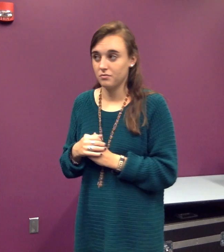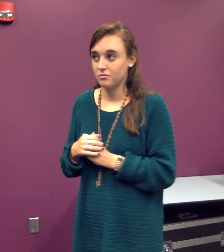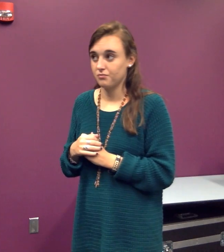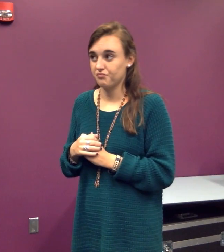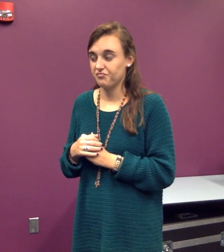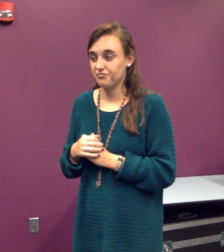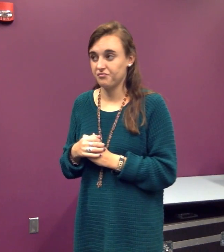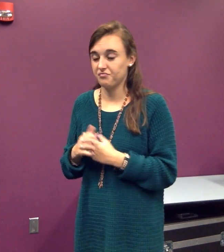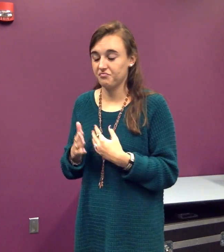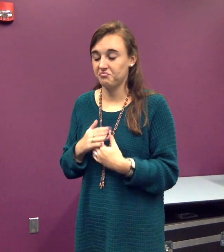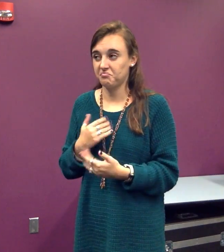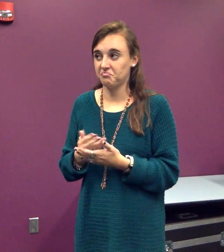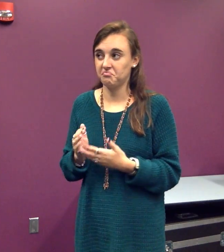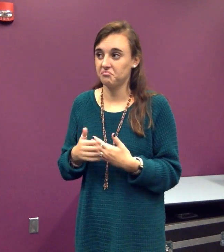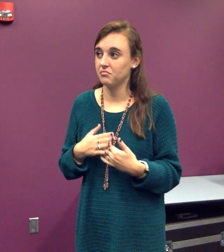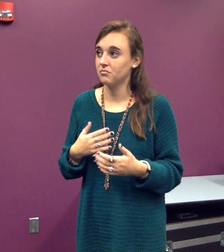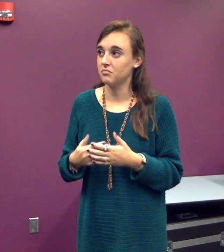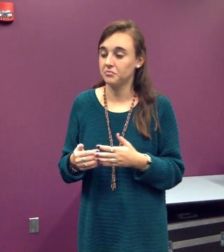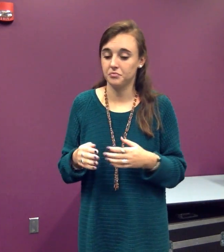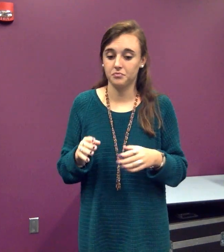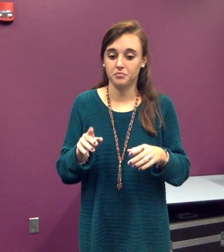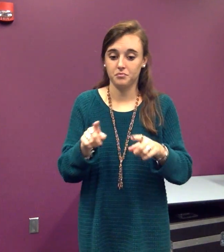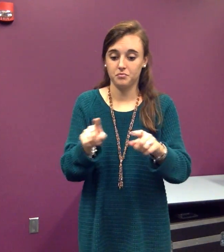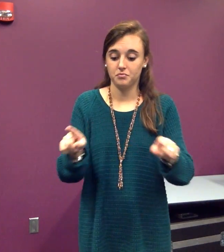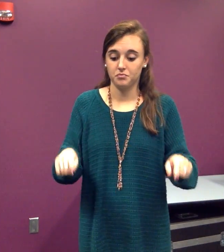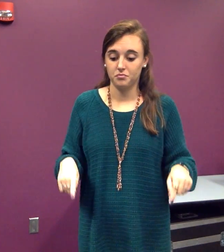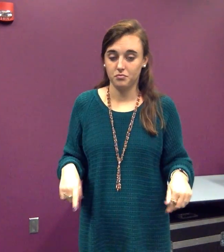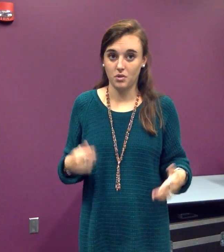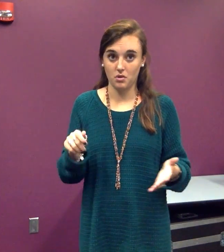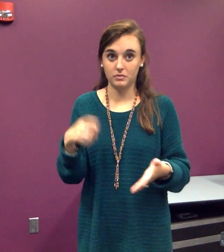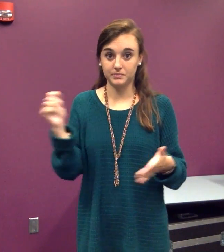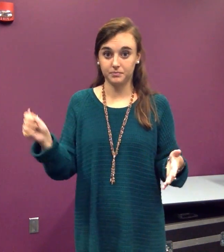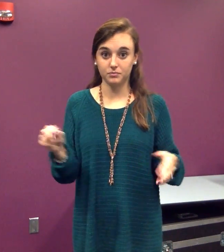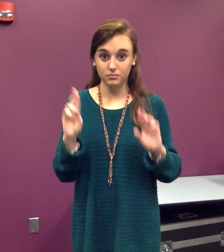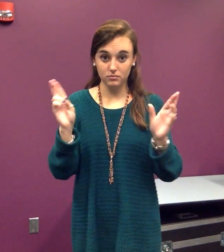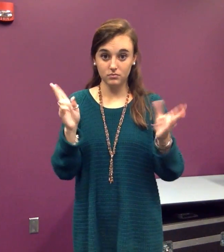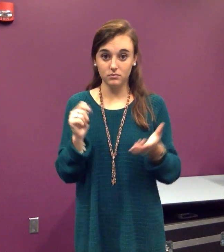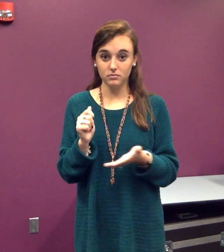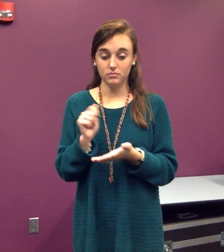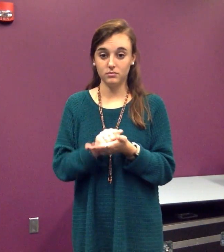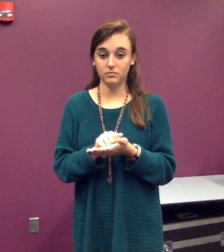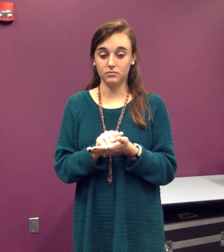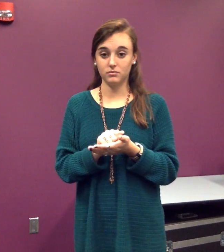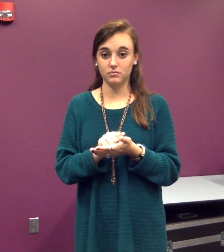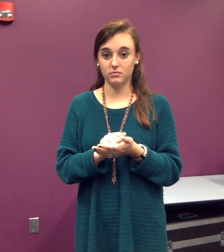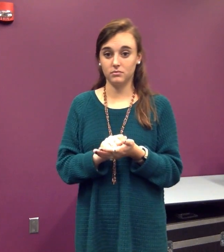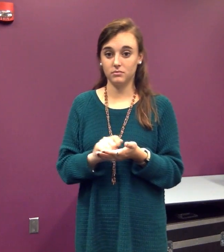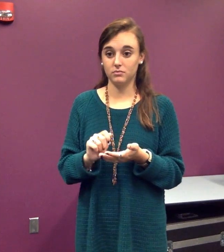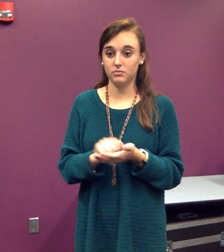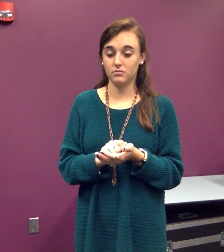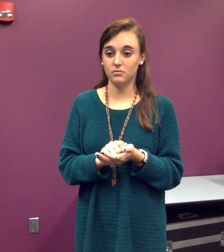You're going to write. Ready? Everyone listening? When objects